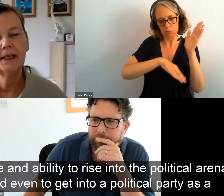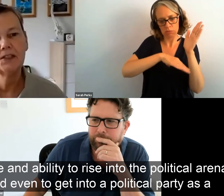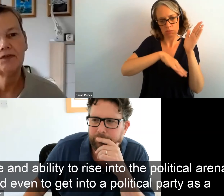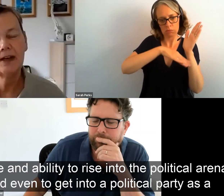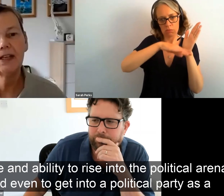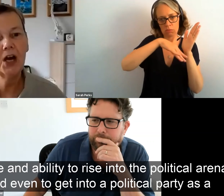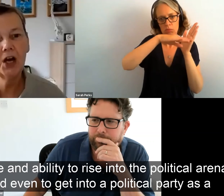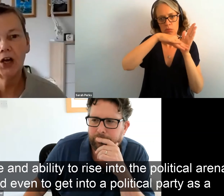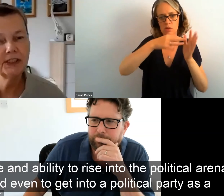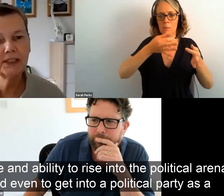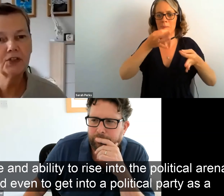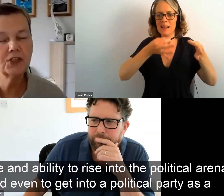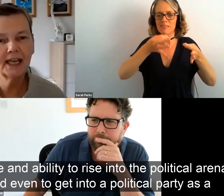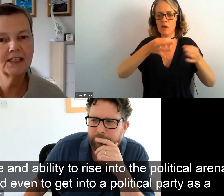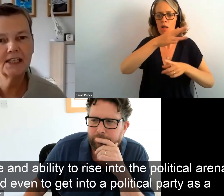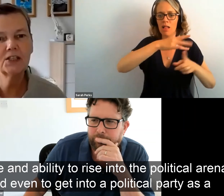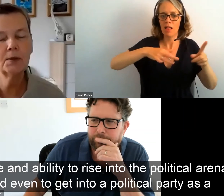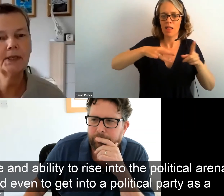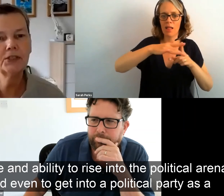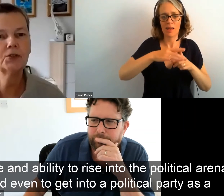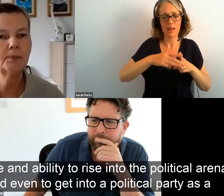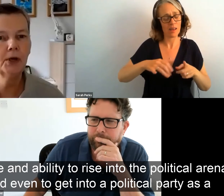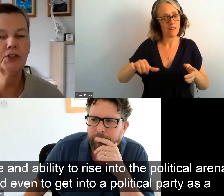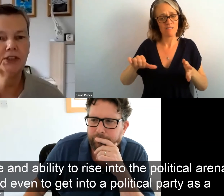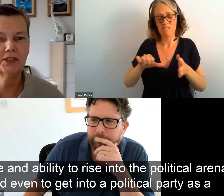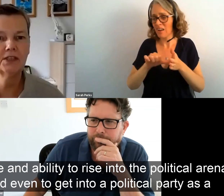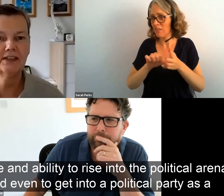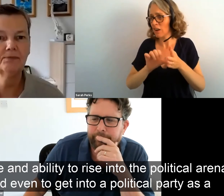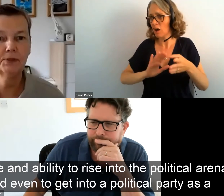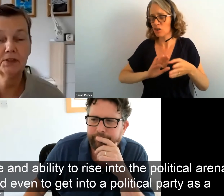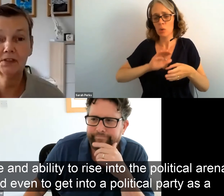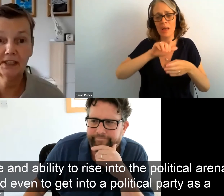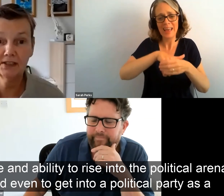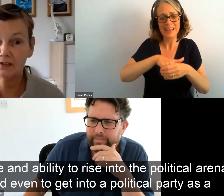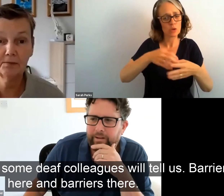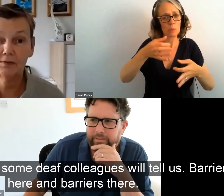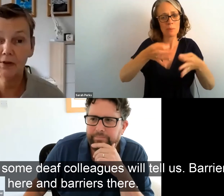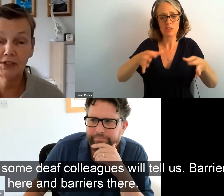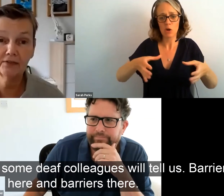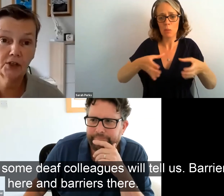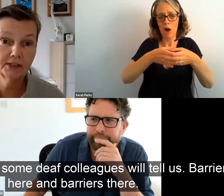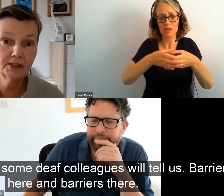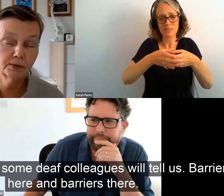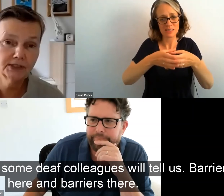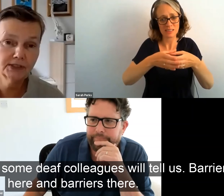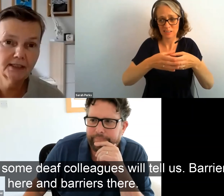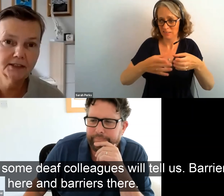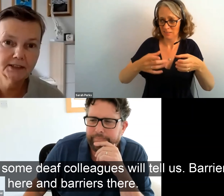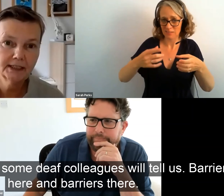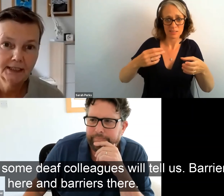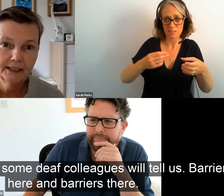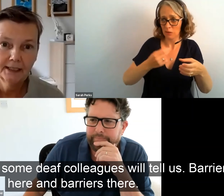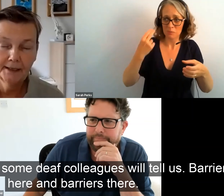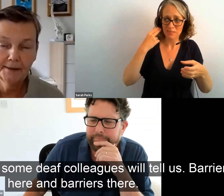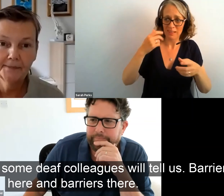arena. It's very hard even to get into a political party as a deaf person, as some of our deaf colleagues will tell